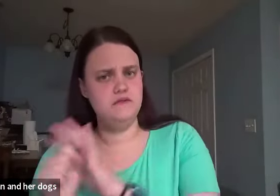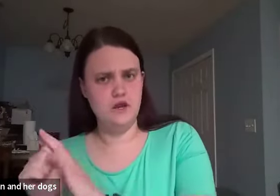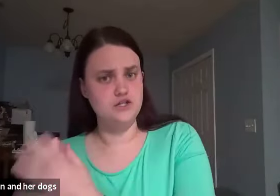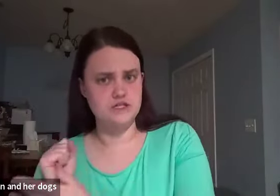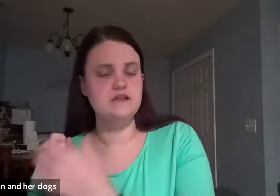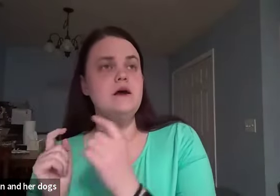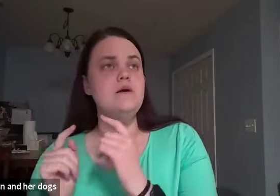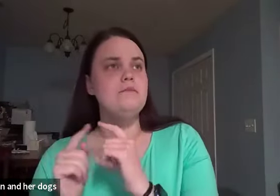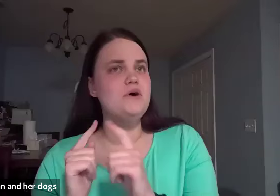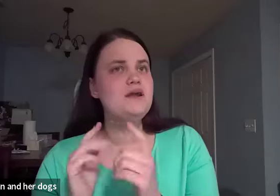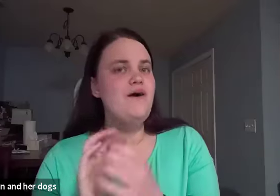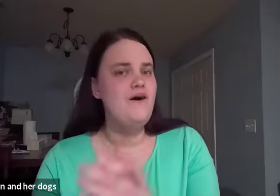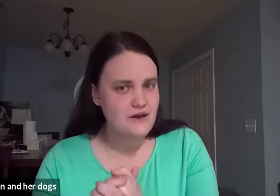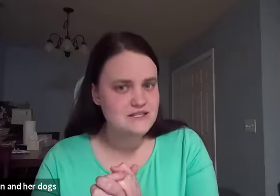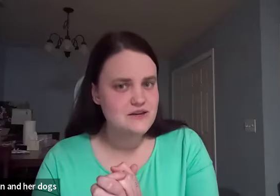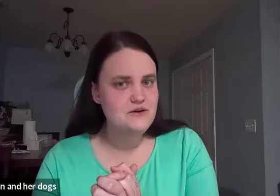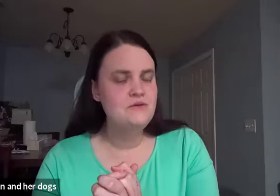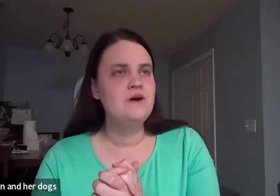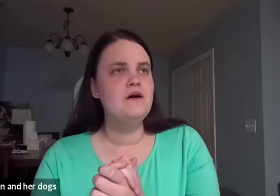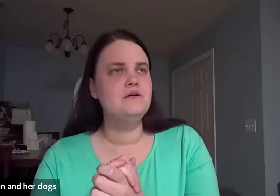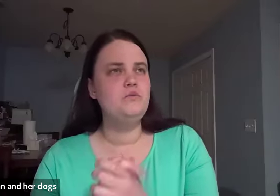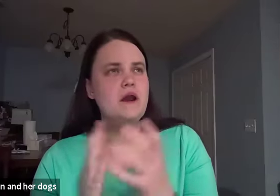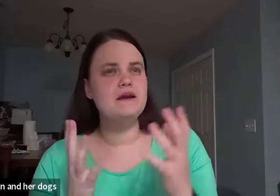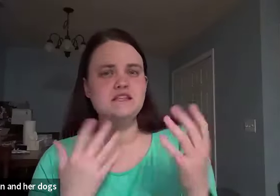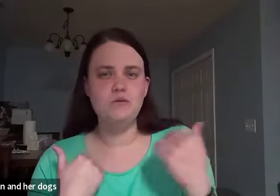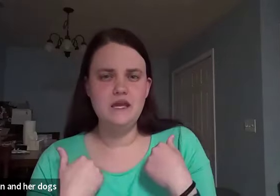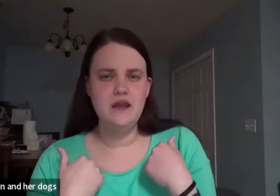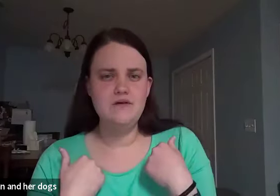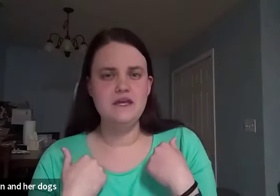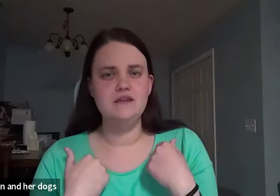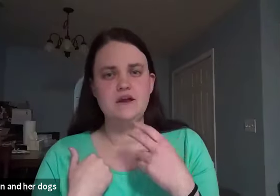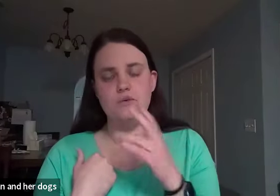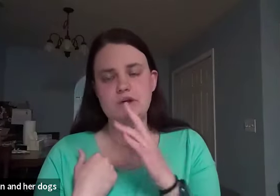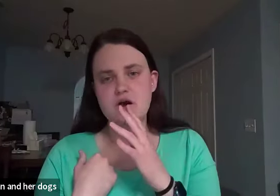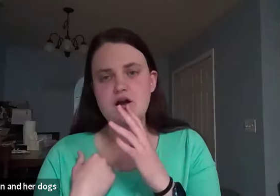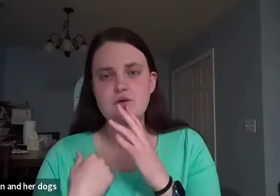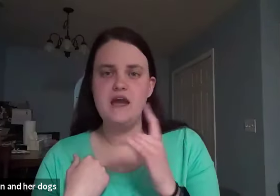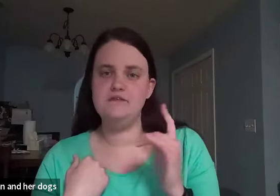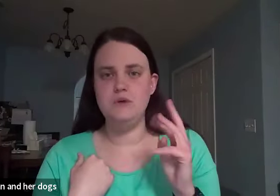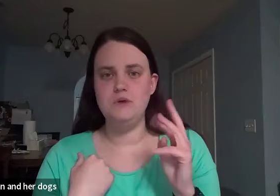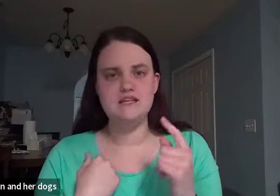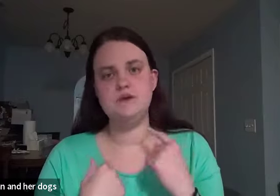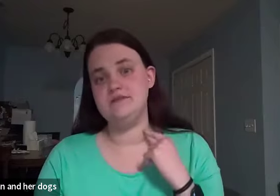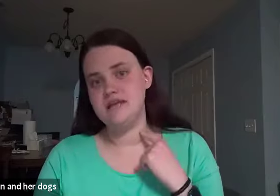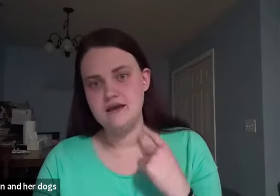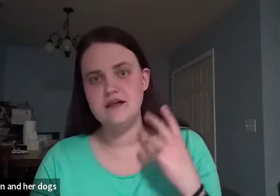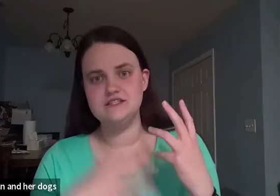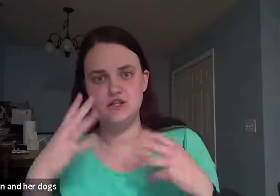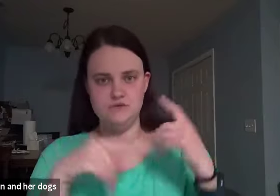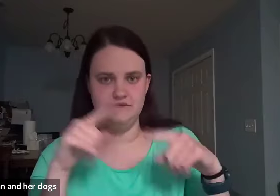the countries, but also whereas like we have in like when we talk, we have twangs, we have dialects, you know,